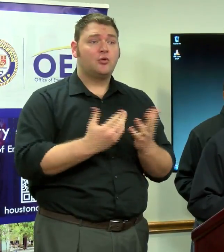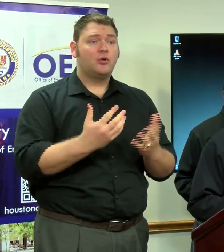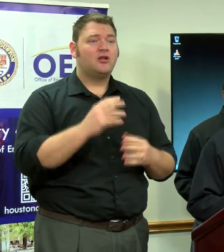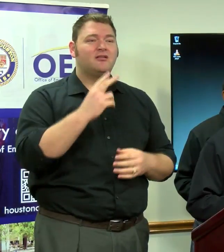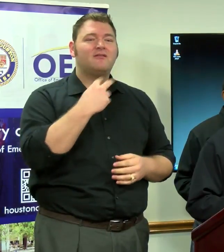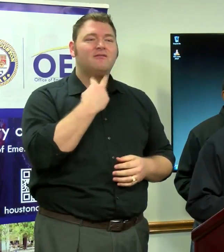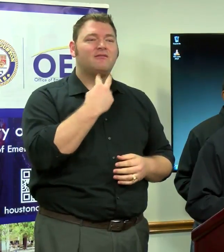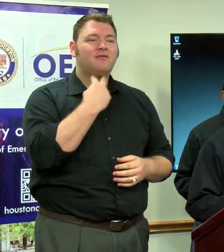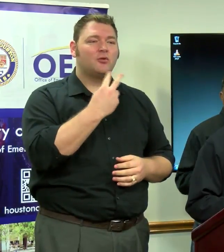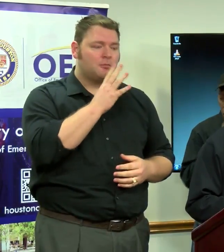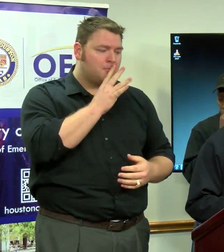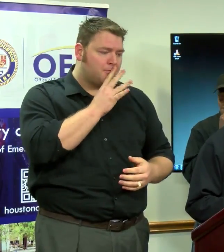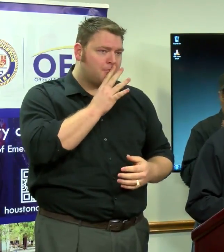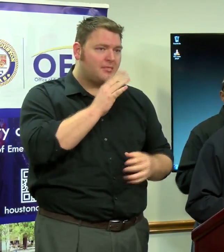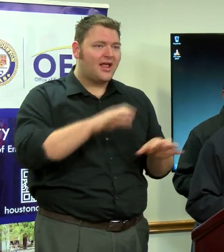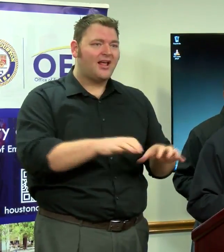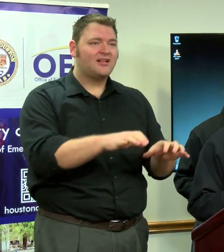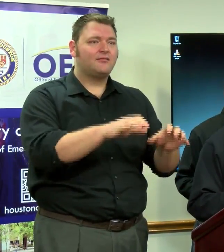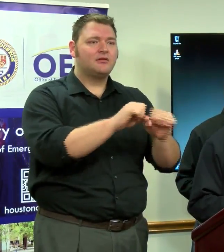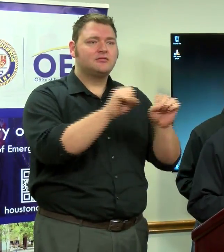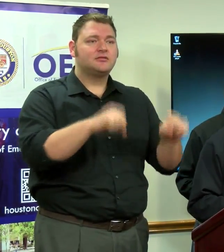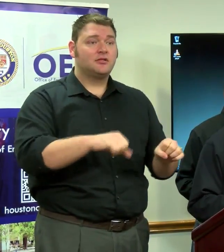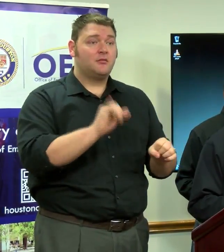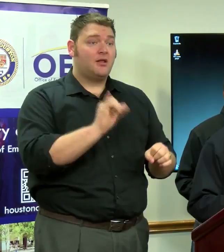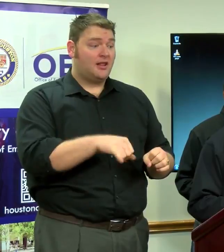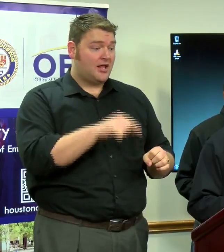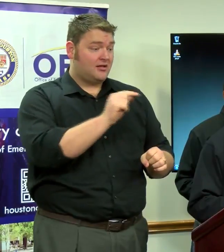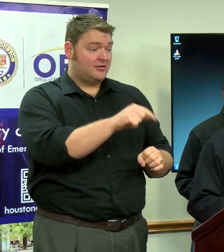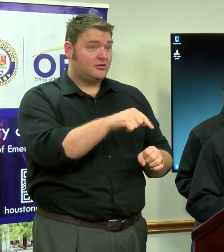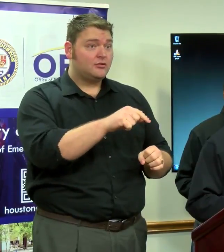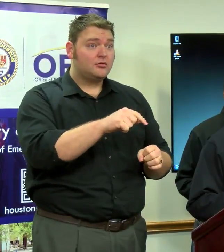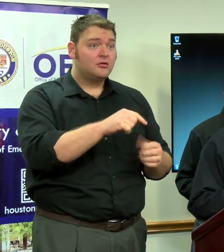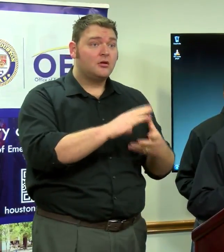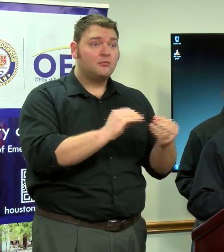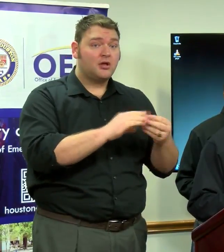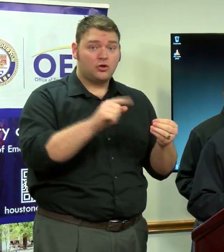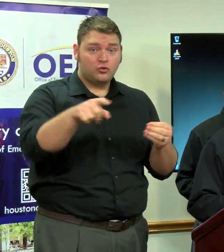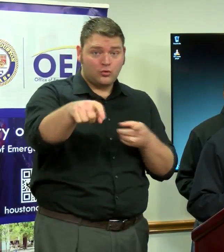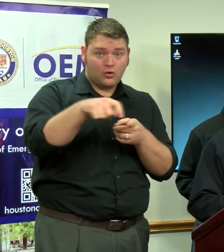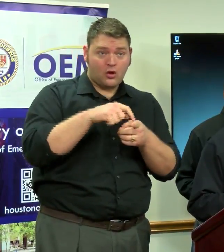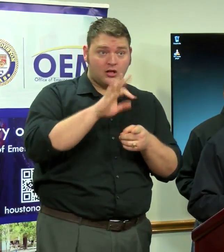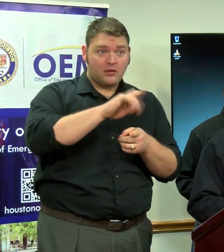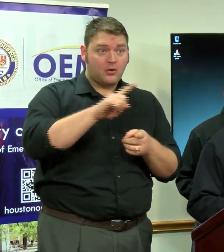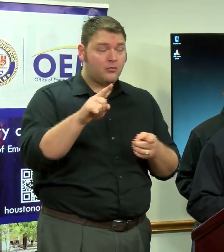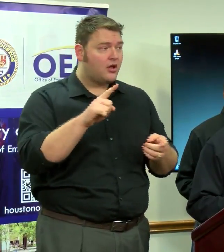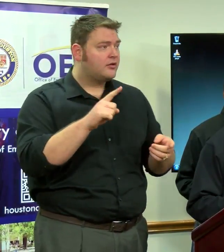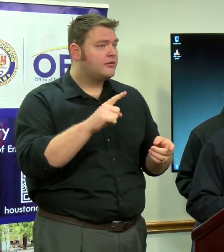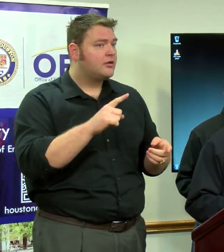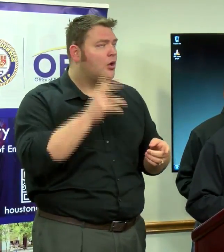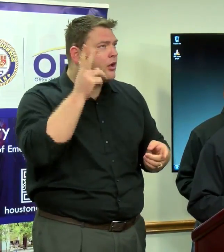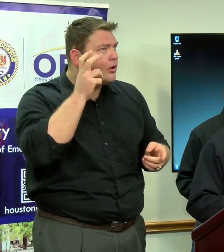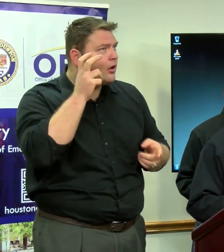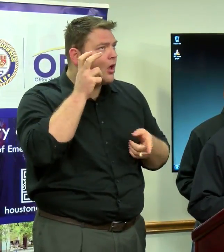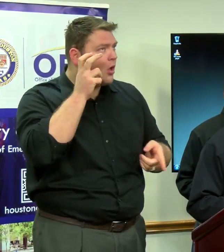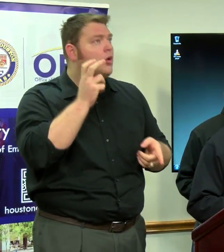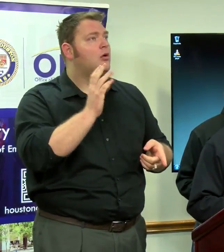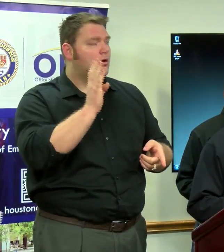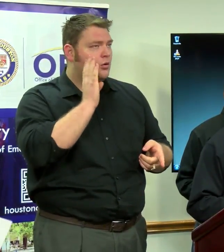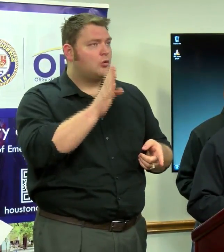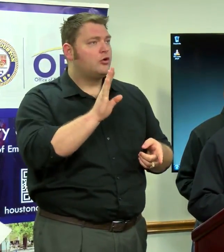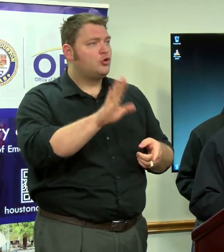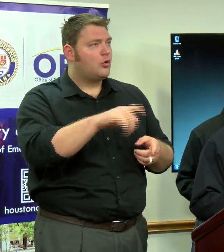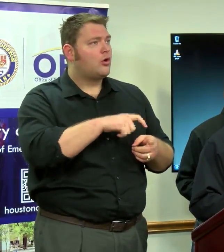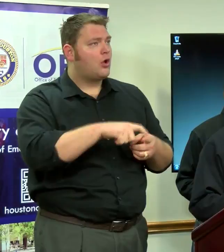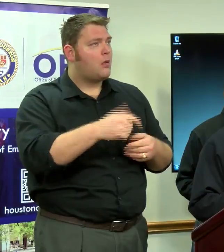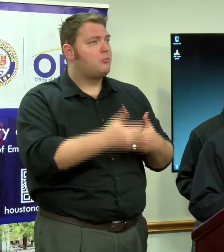voice-activated system that notifies people that if they do call 911, that their call is being processed. And that's a significant